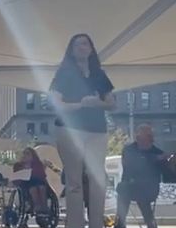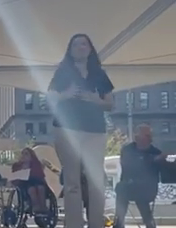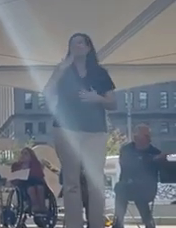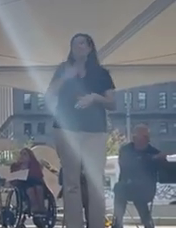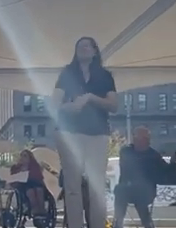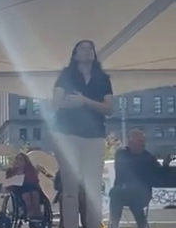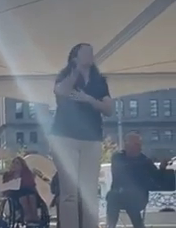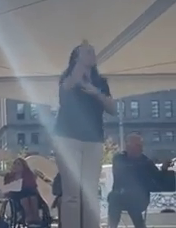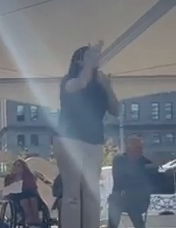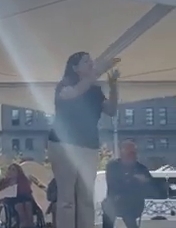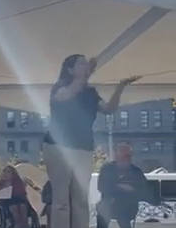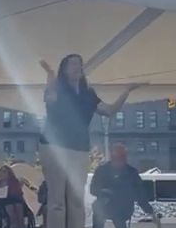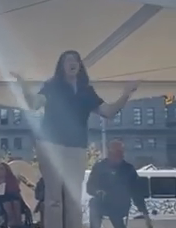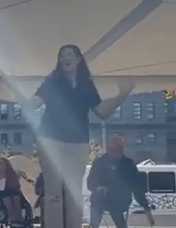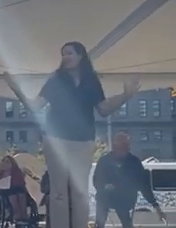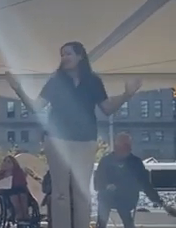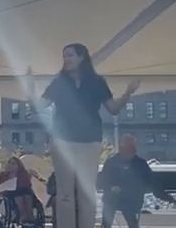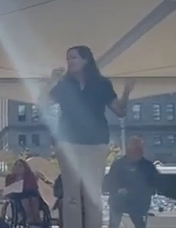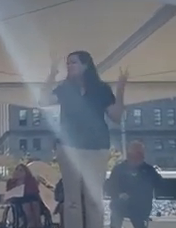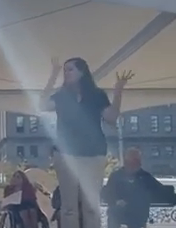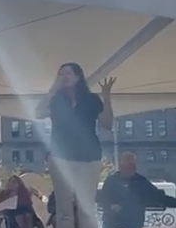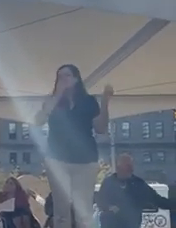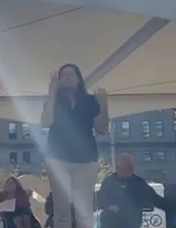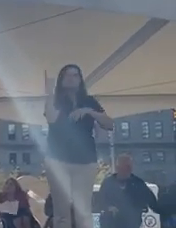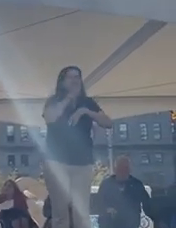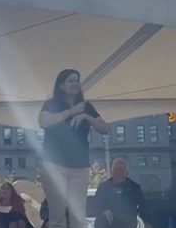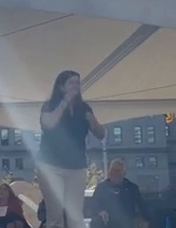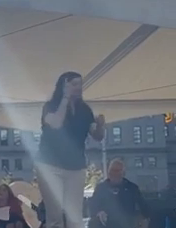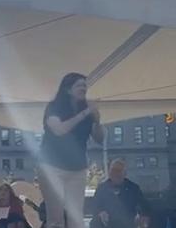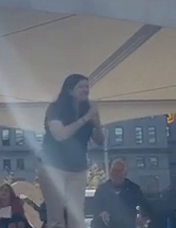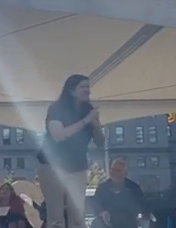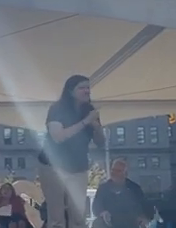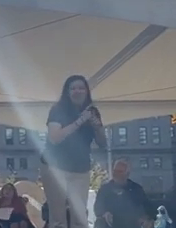Good morning, everyone. Don't we have a beautiful day today?